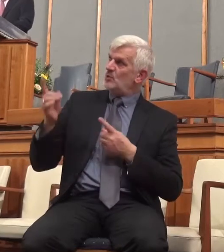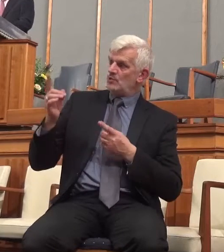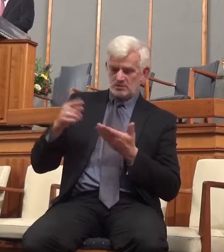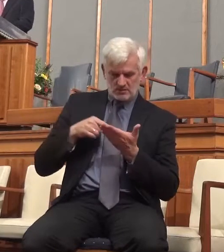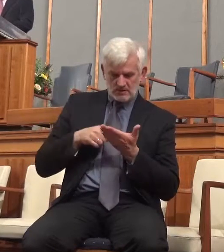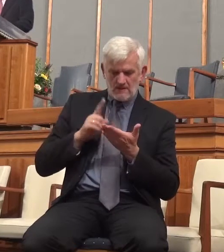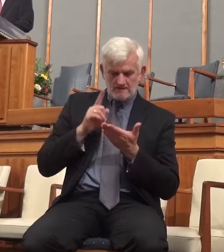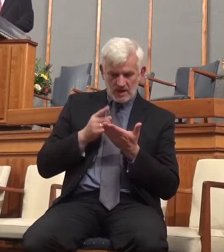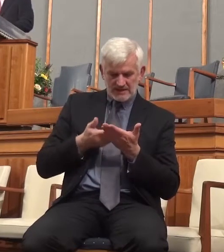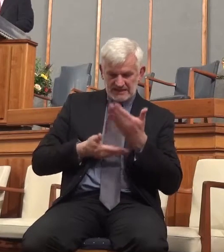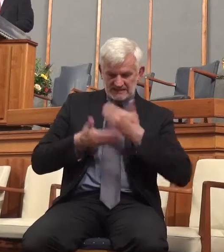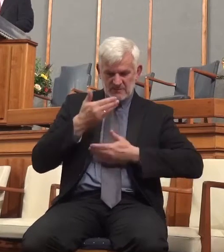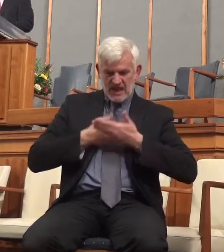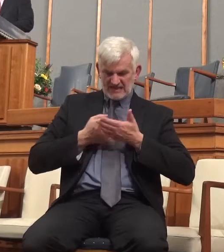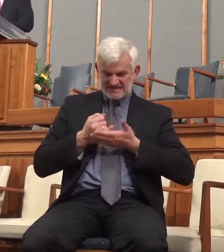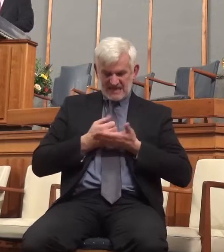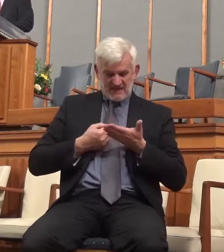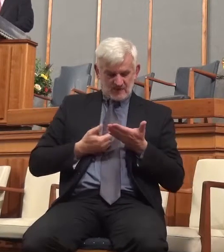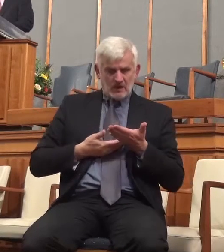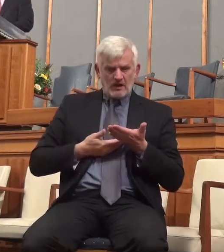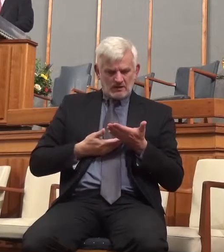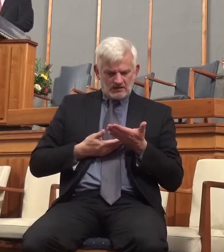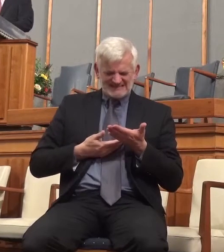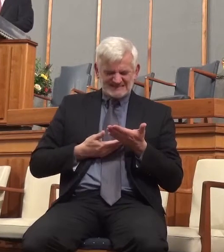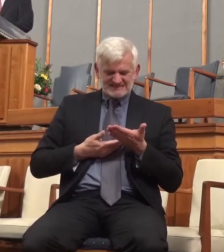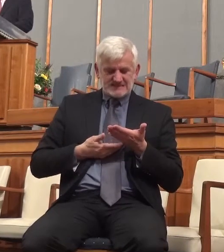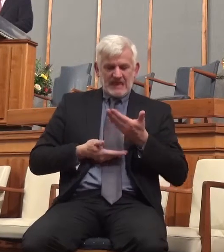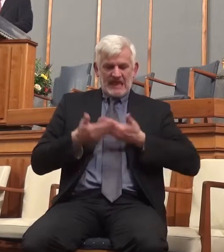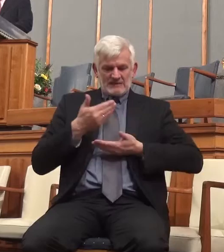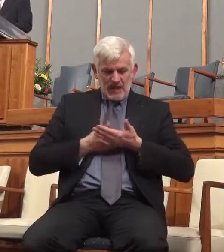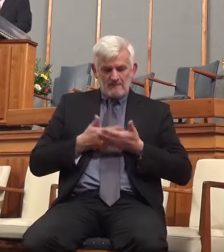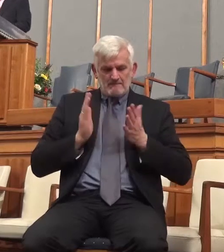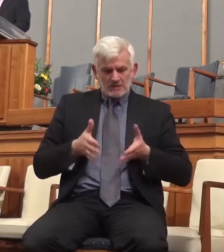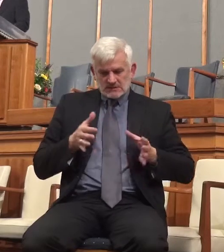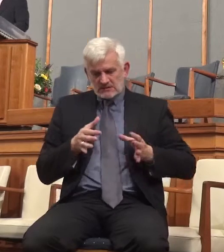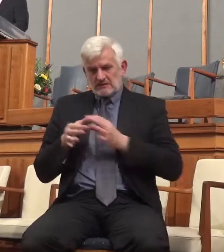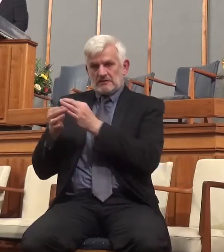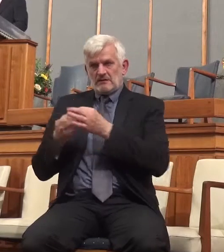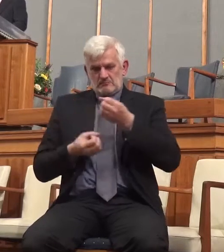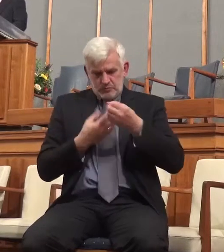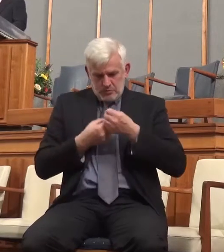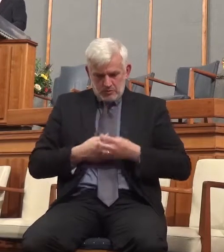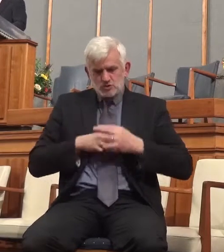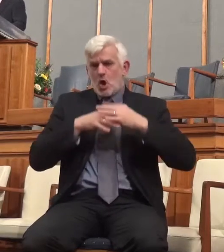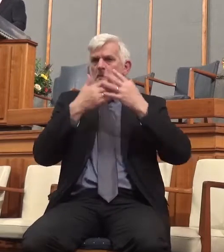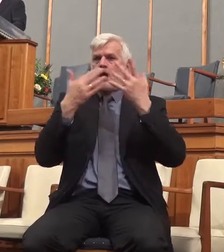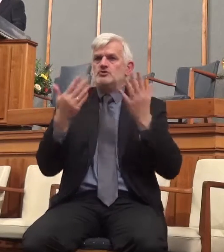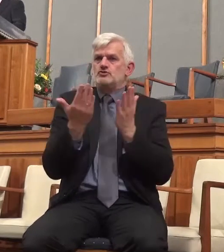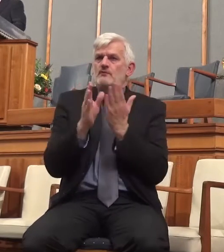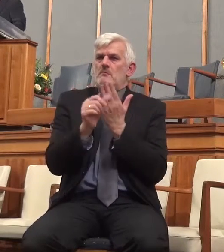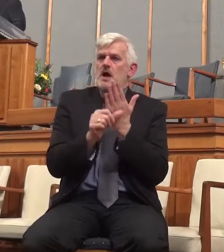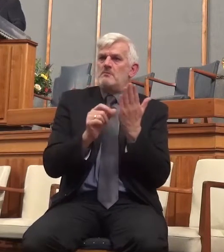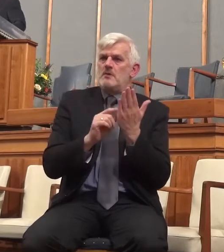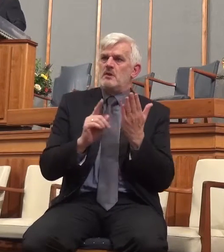sin, and how you need to be reconciled with him. And this, because of course the Holy Spirit is at work to help